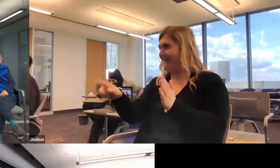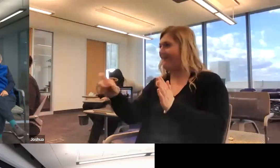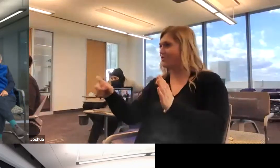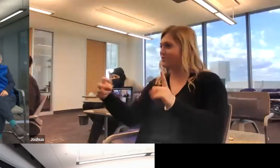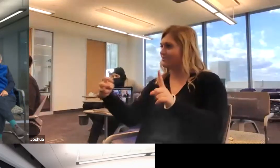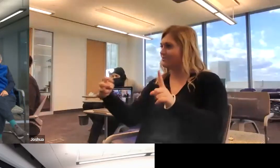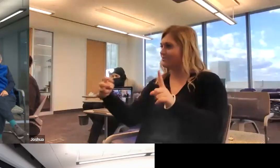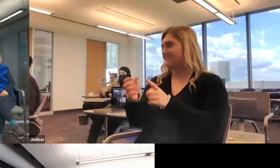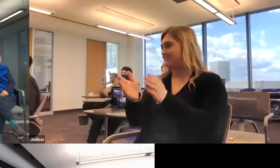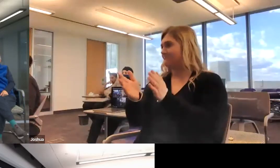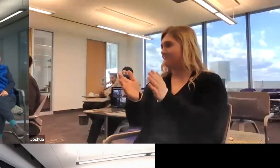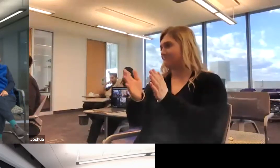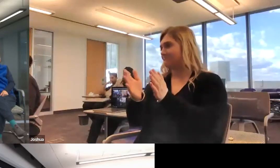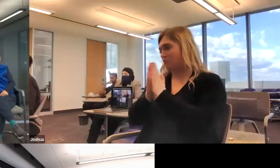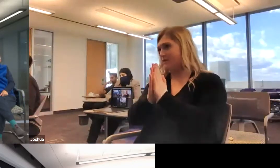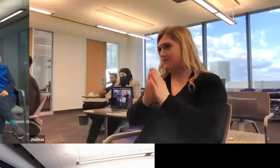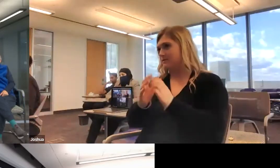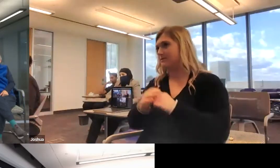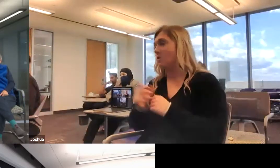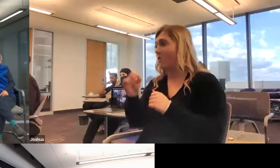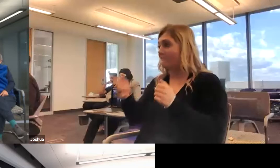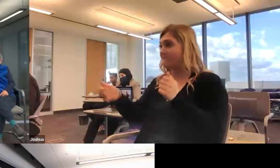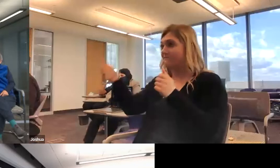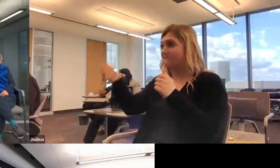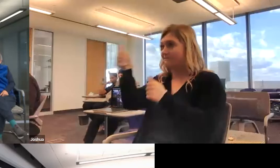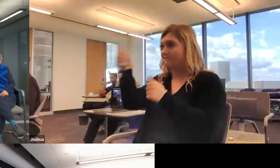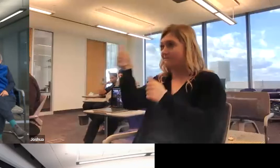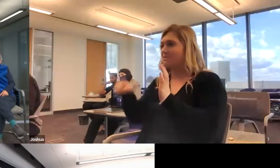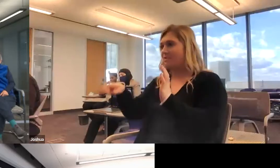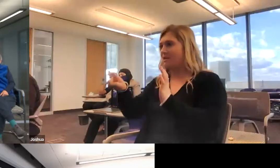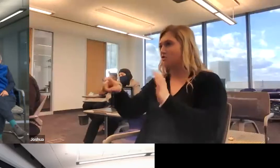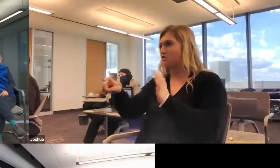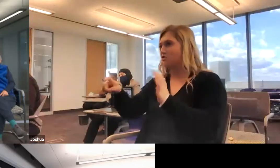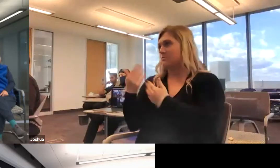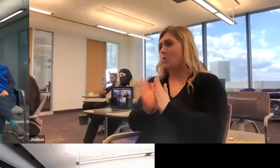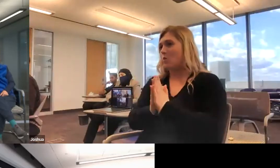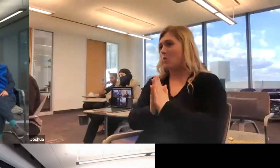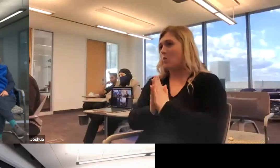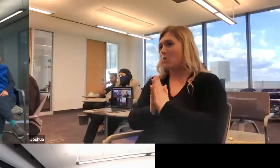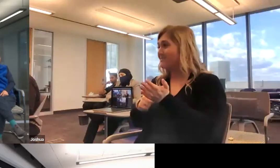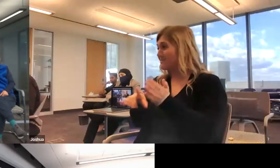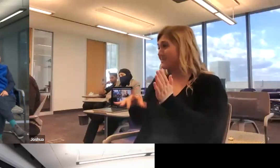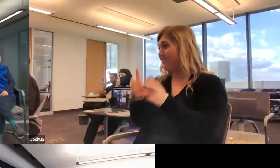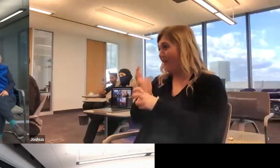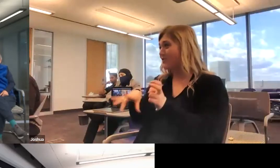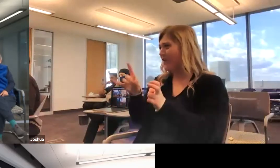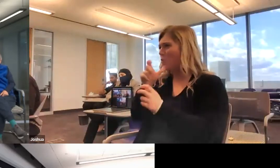want, whoever's in charge needs to make the formal request. And sometimes that can be hard to